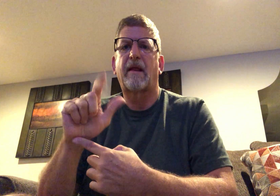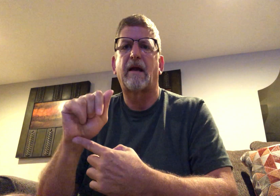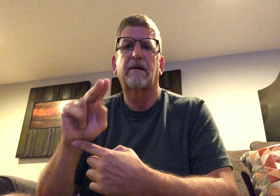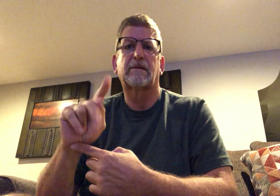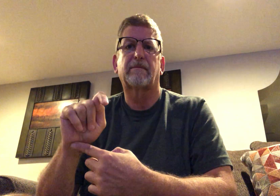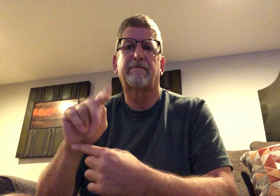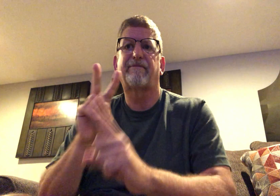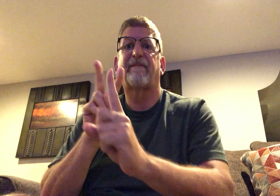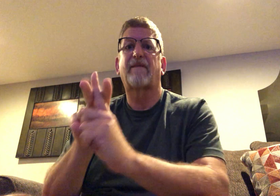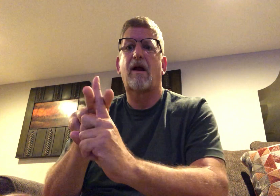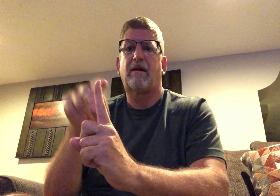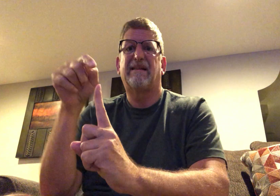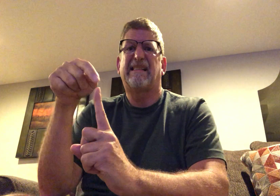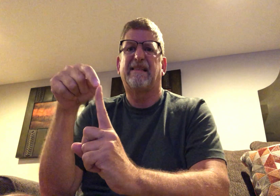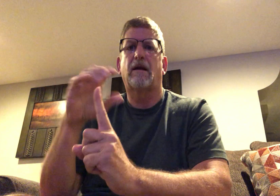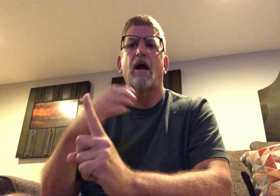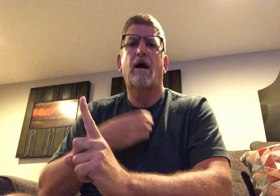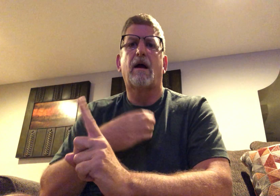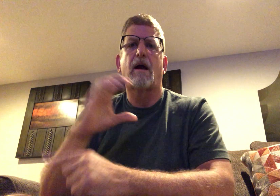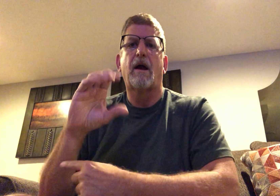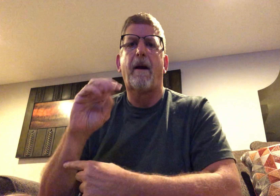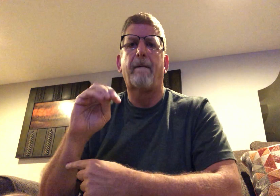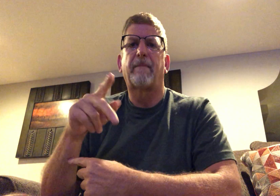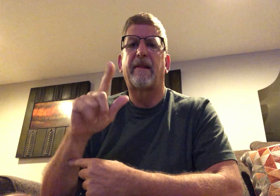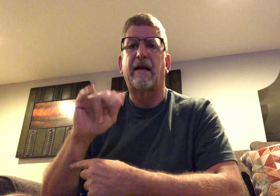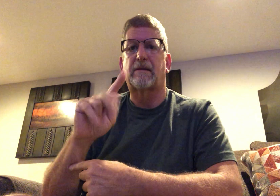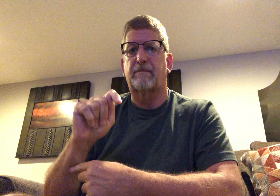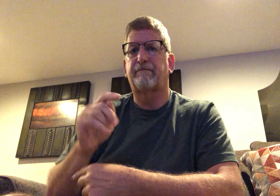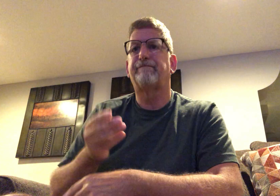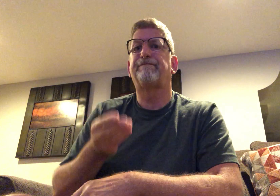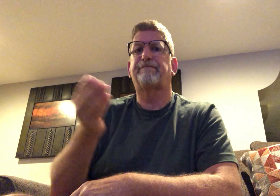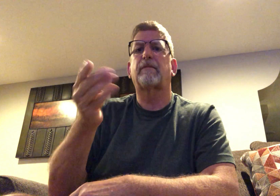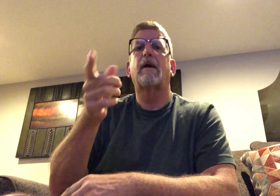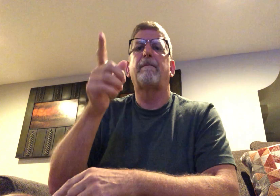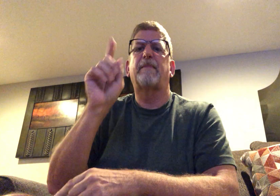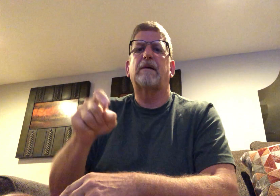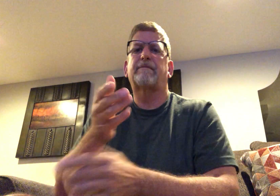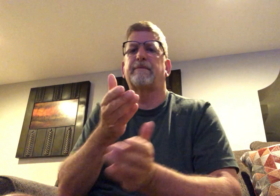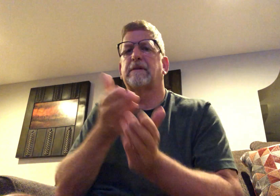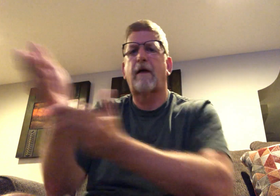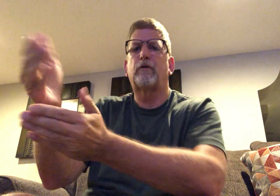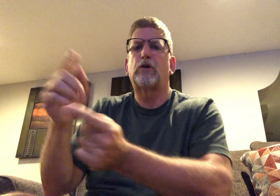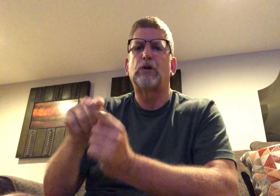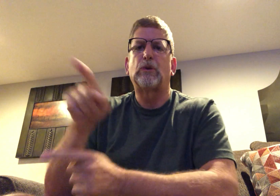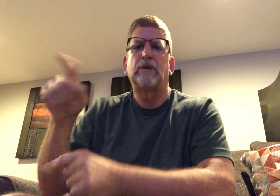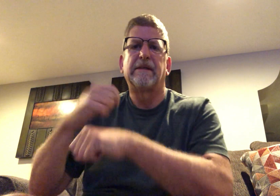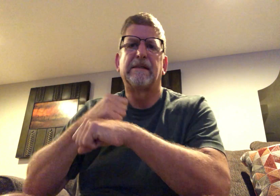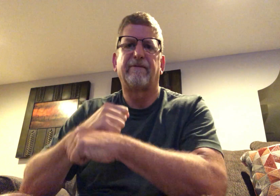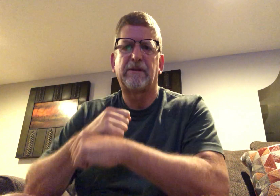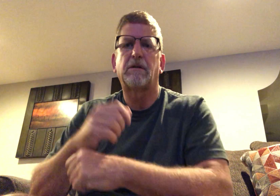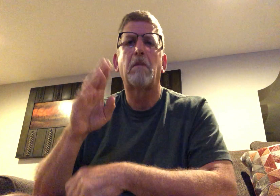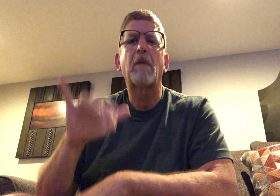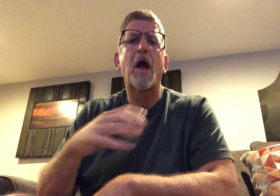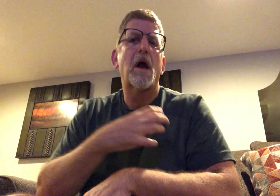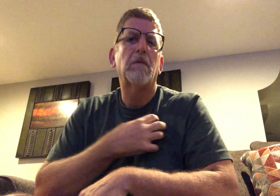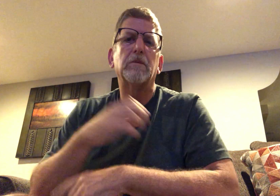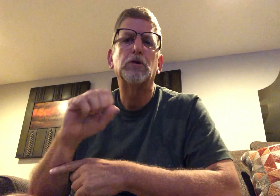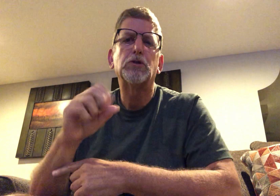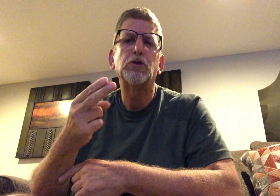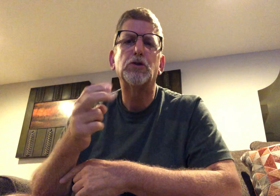Humira can lower your ability to fight infections, including tuberculosis. Serious, sometimes fatal infections and cancers, including lymphoma, have happened, as have blood,